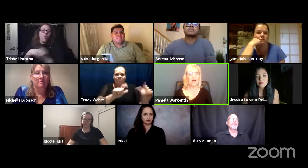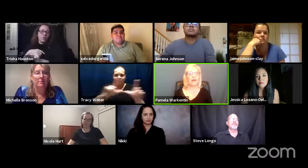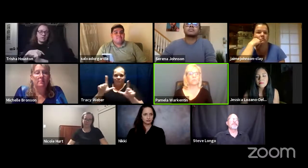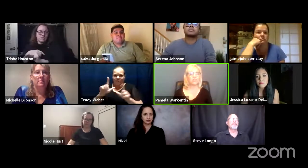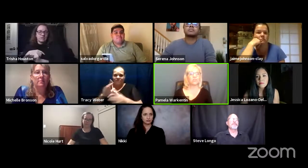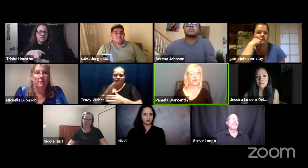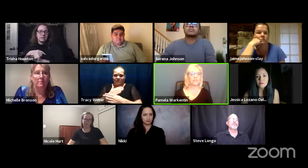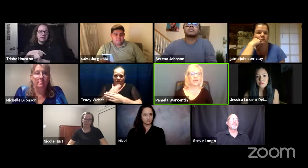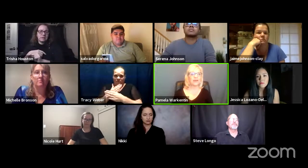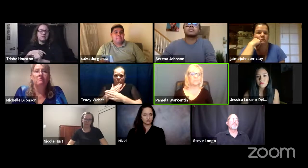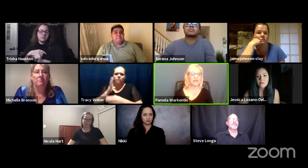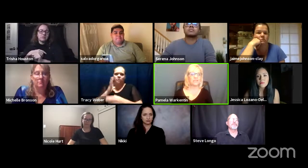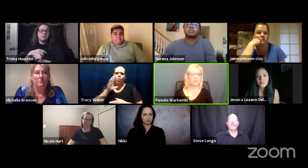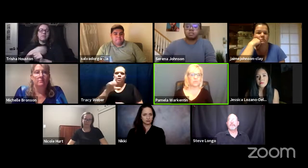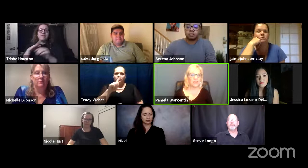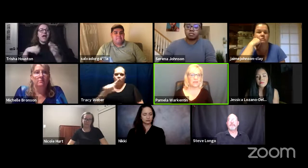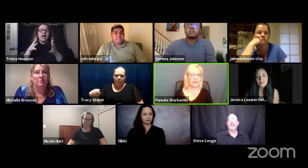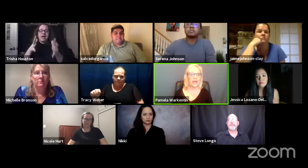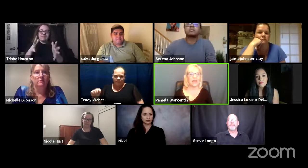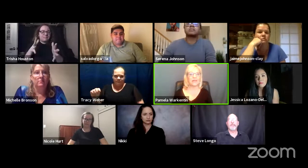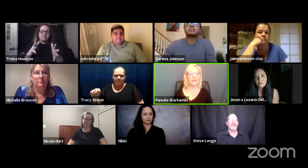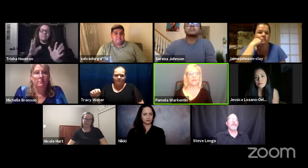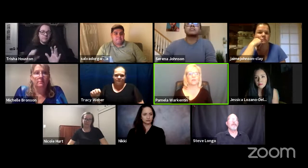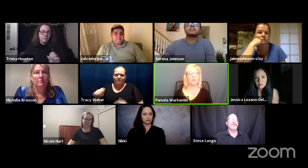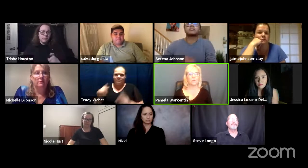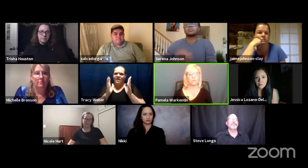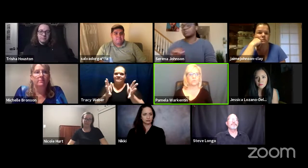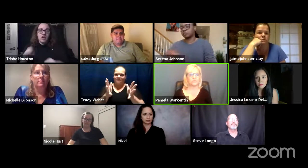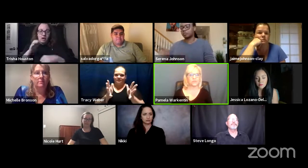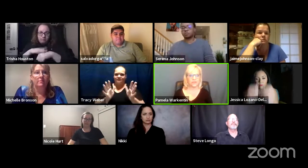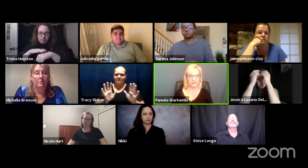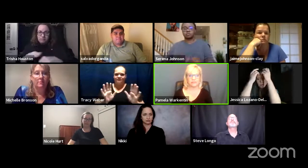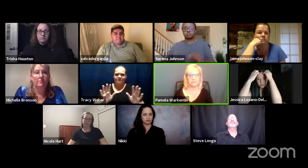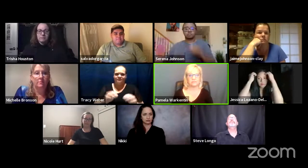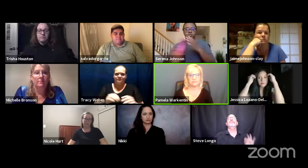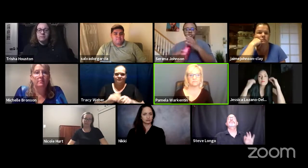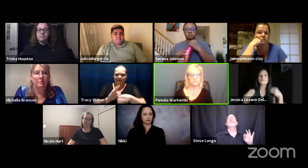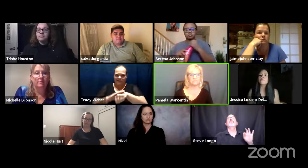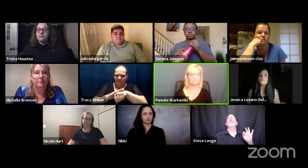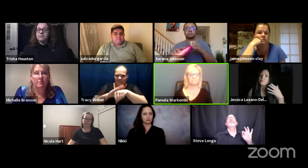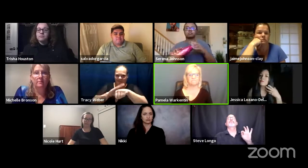I will share that on my screen and then close it.